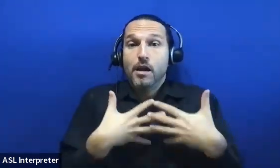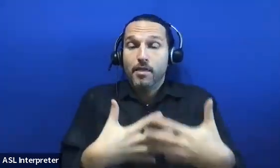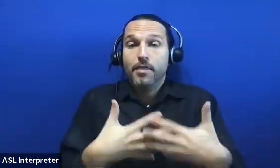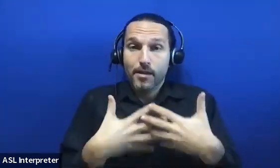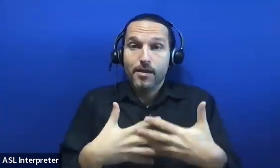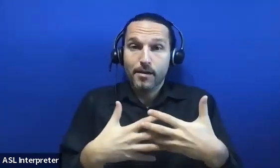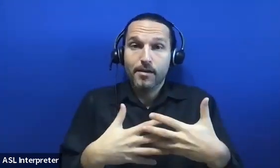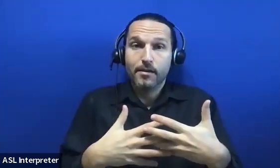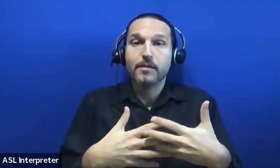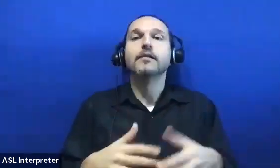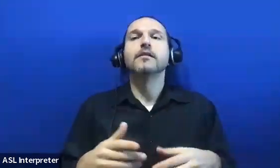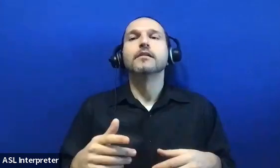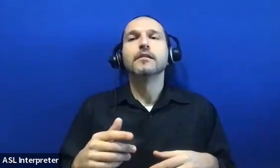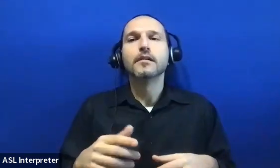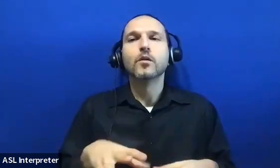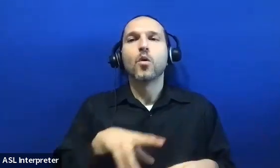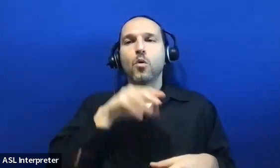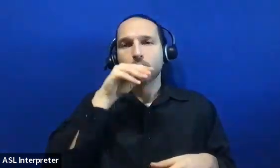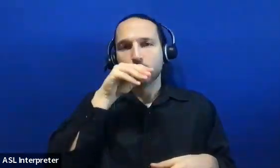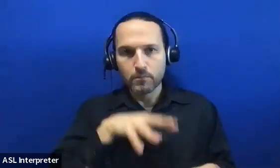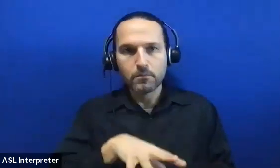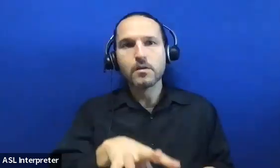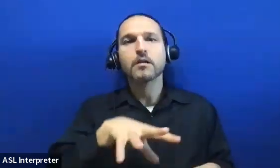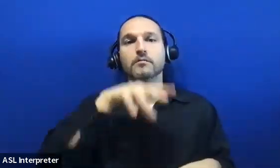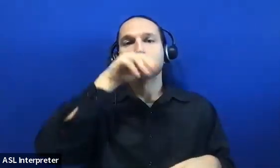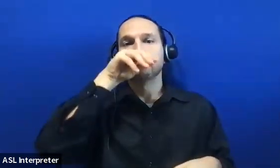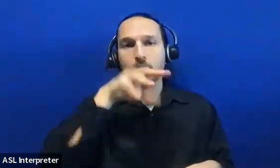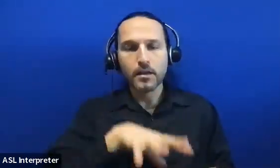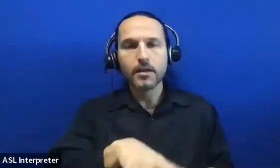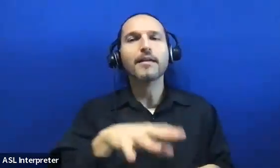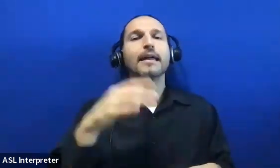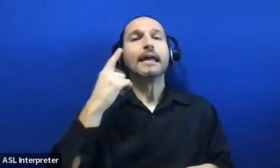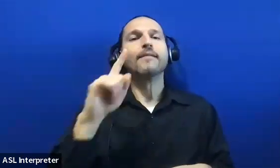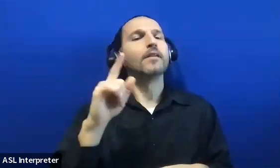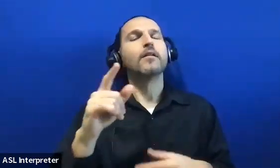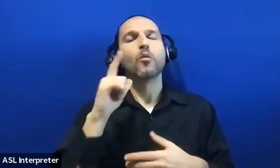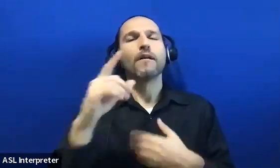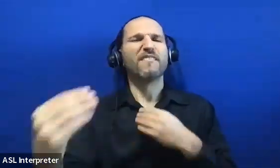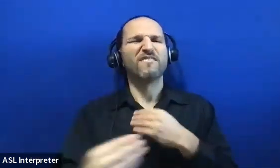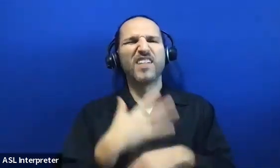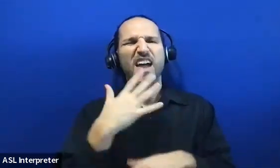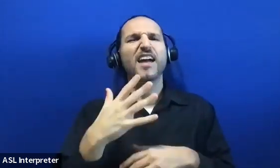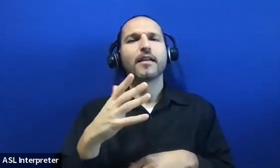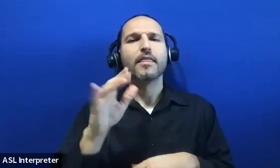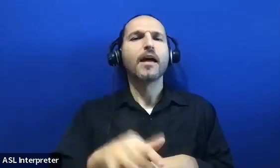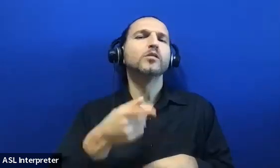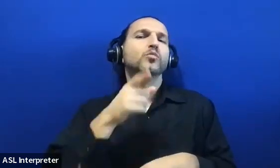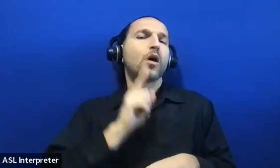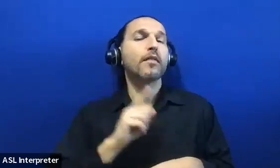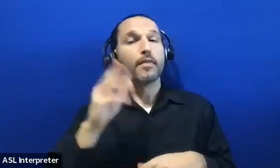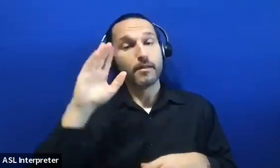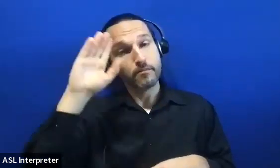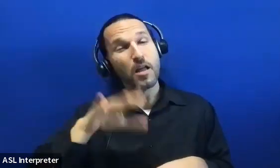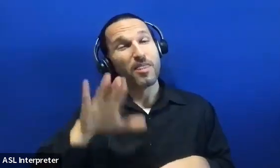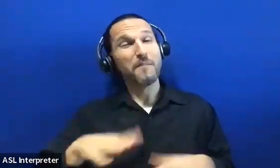coordination, then swallowing is most likely going to be impacted. So our bodies will always